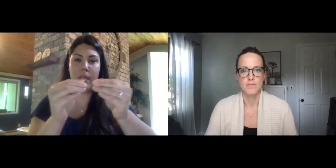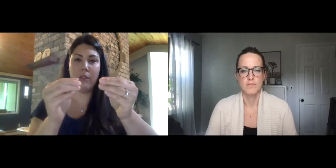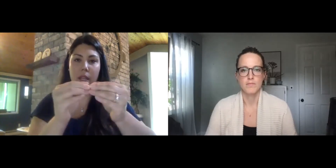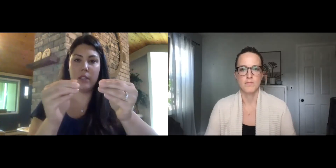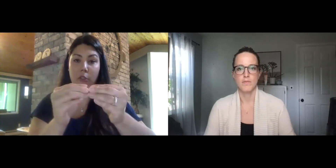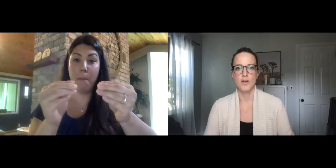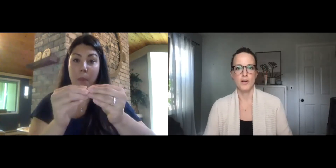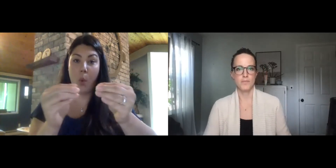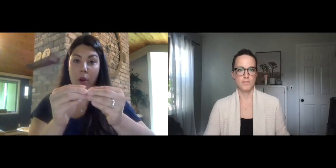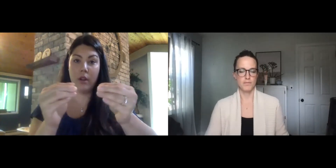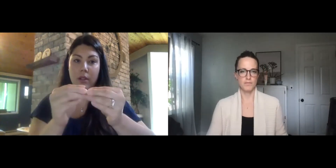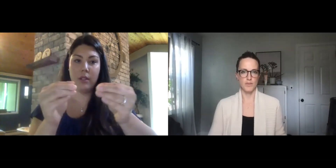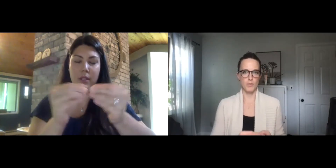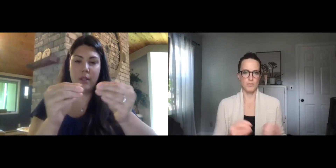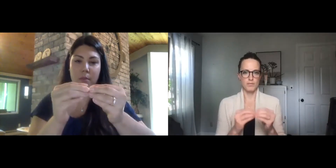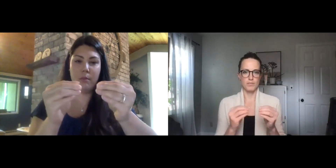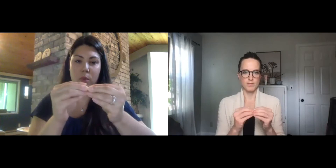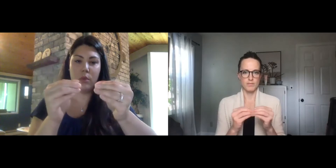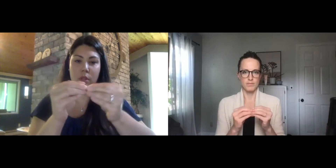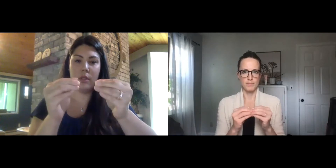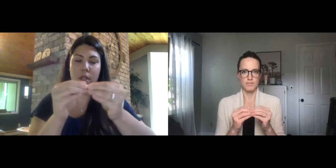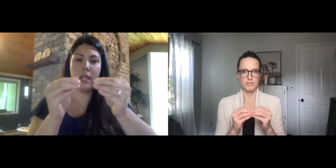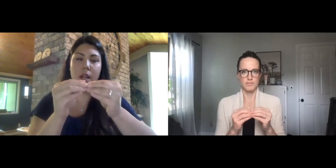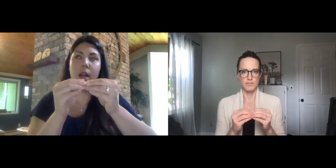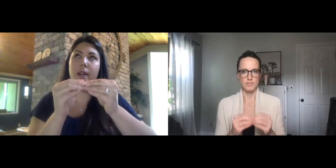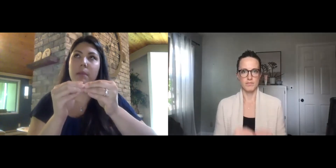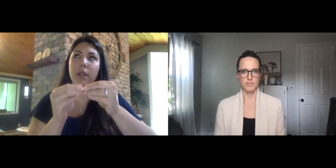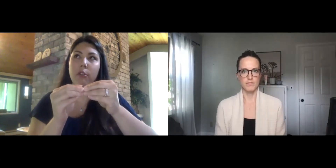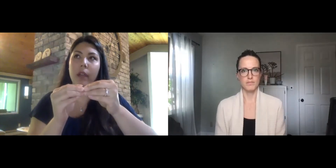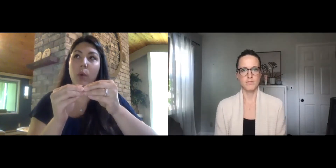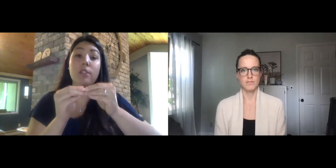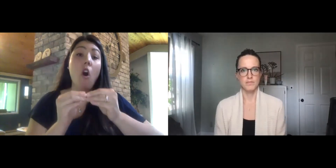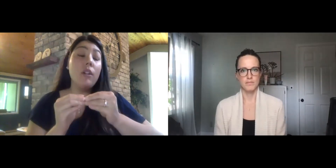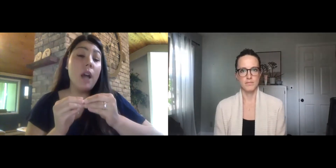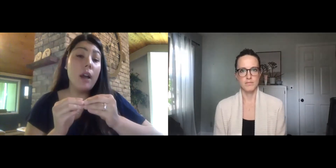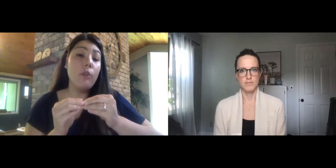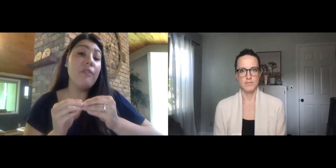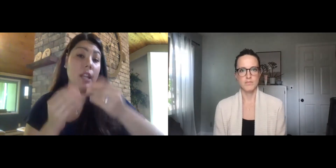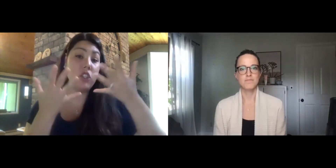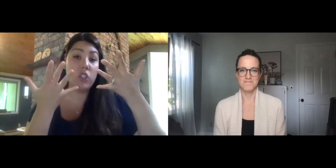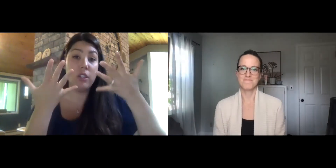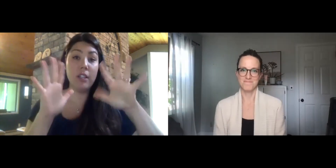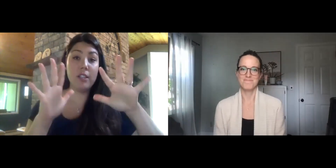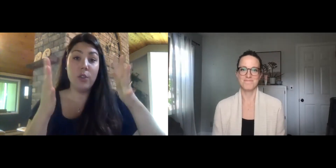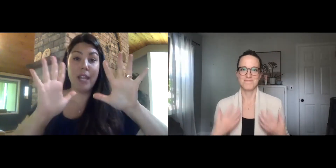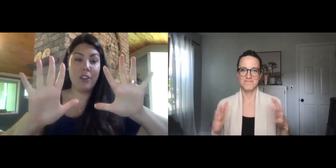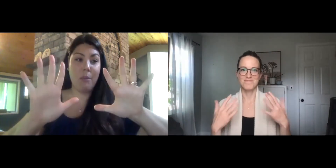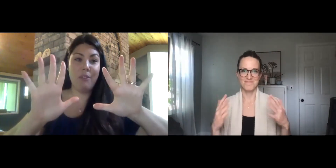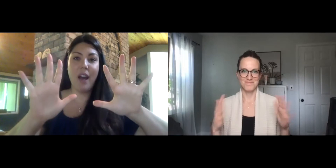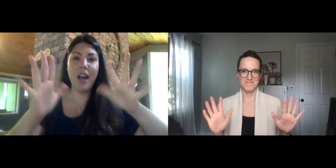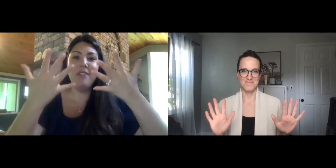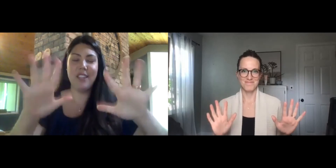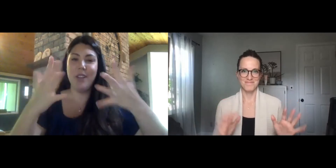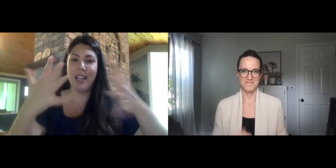them together like this for more. Right. Yeah. More. Another great one is all done or finished. So you take your